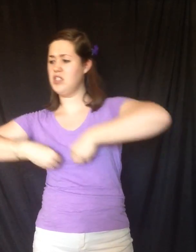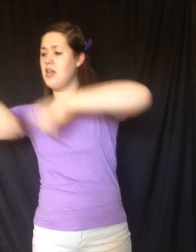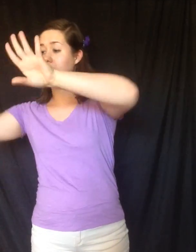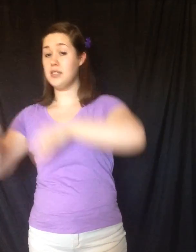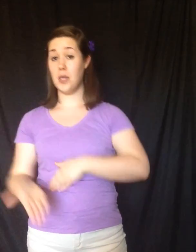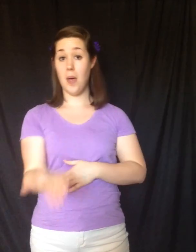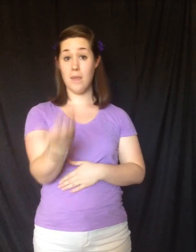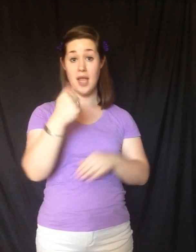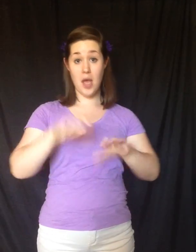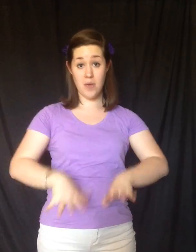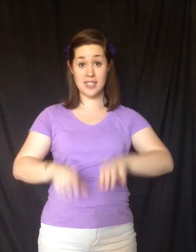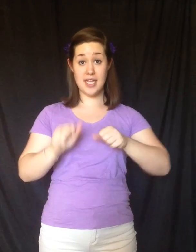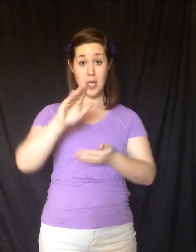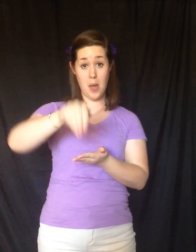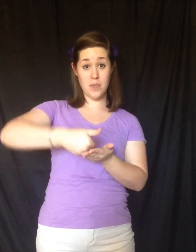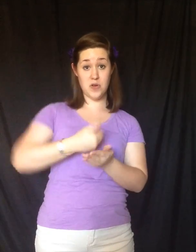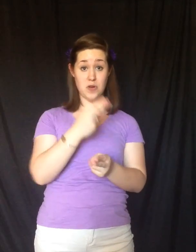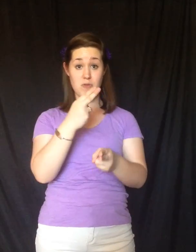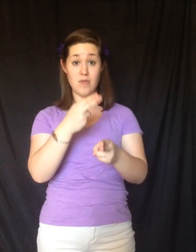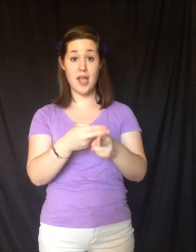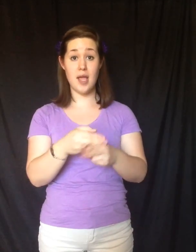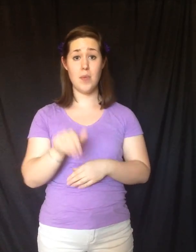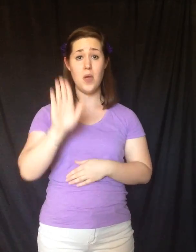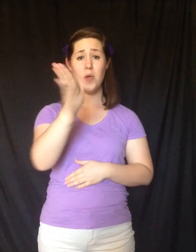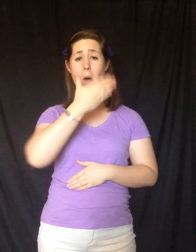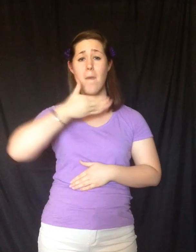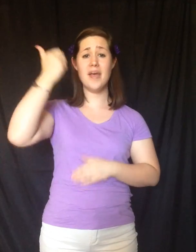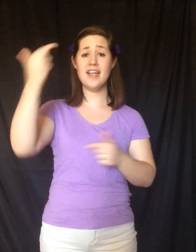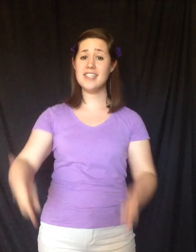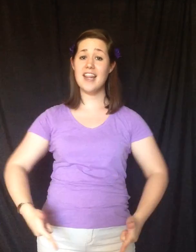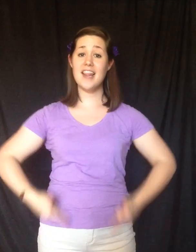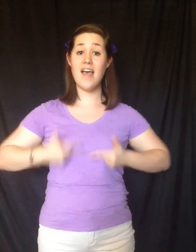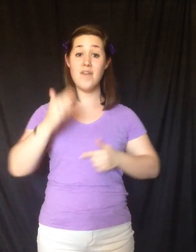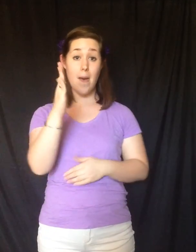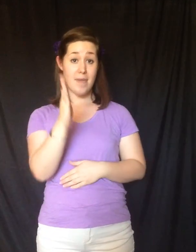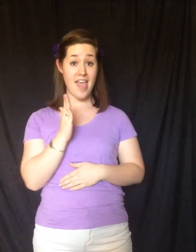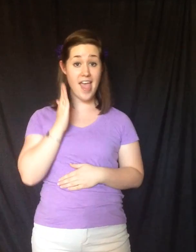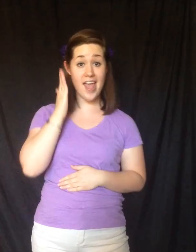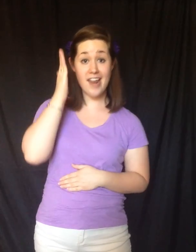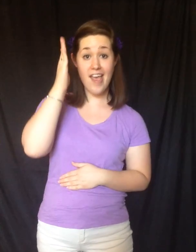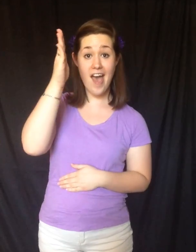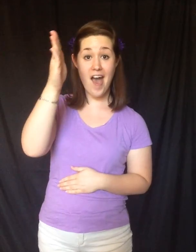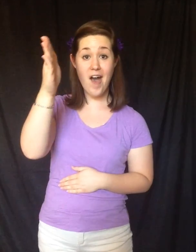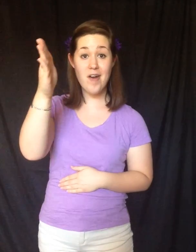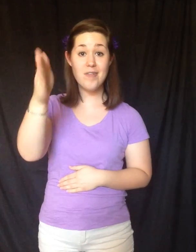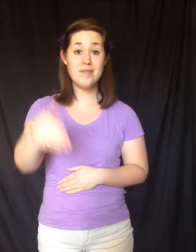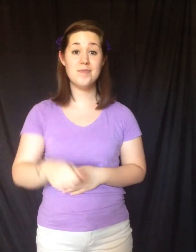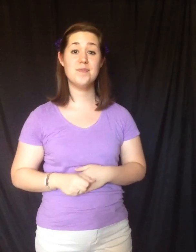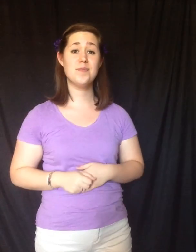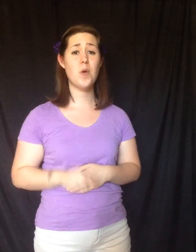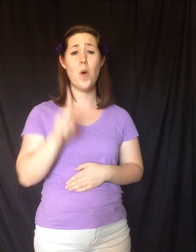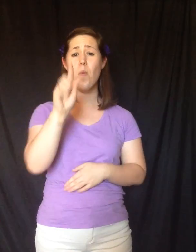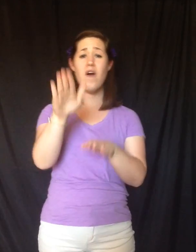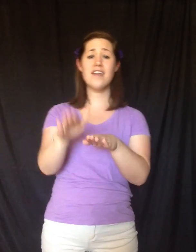chains. Come now and take up your new name. Your best life up ahead now. One